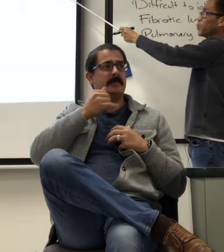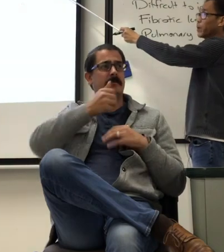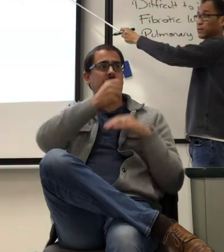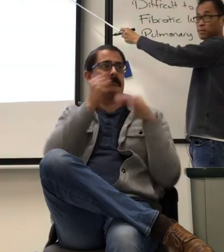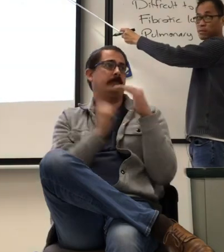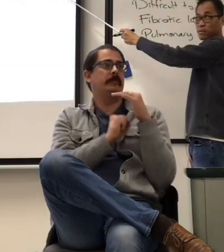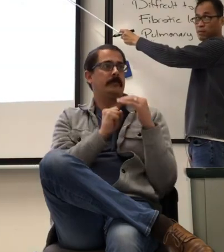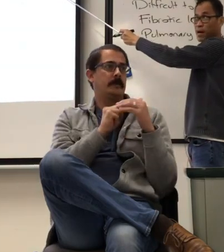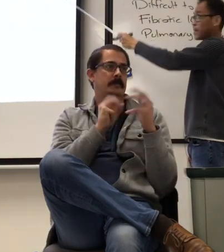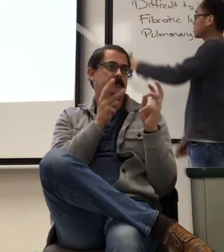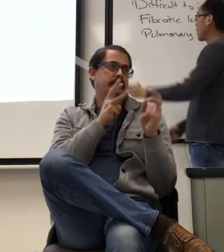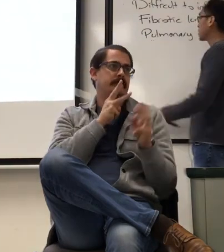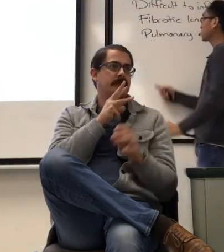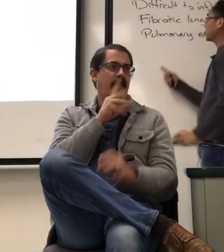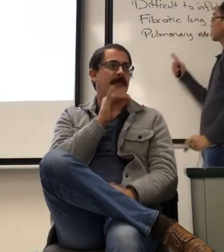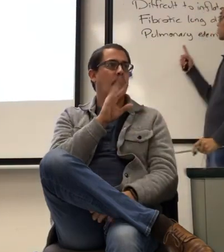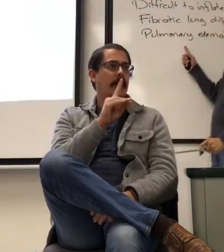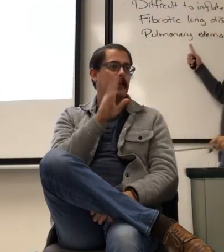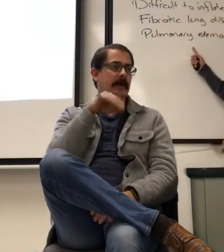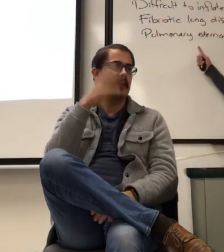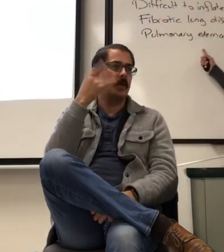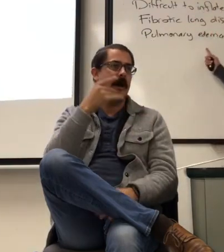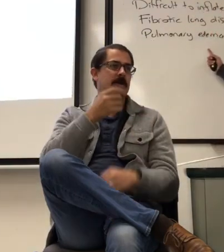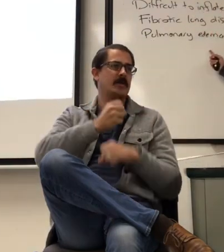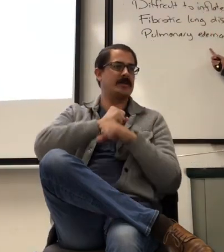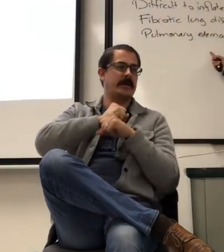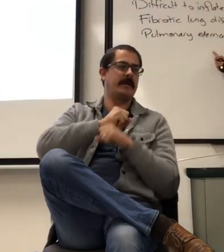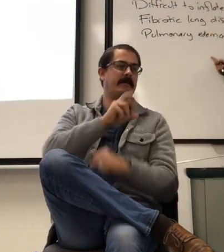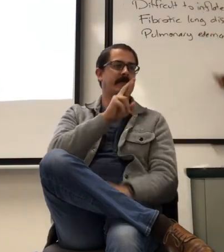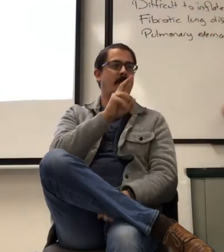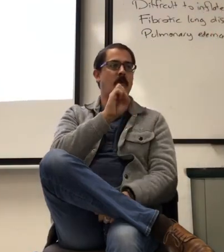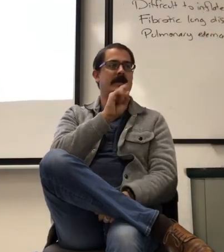in fluid, right? That's why it's considered restrictive.